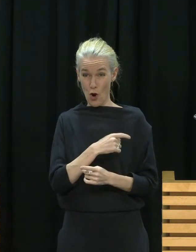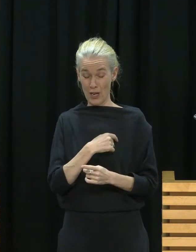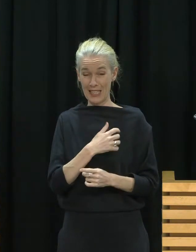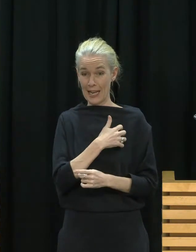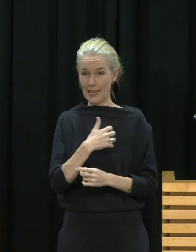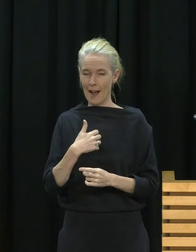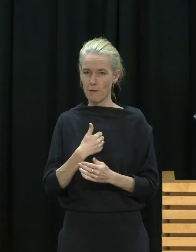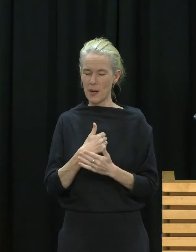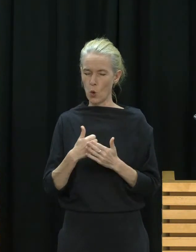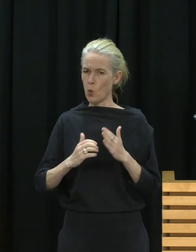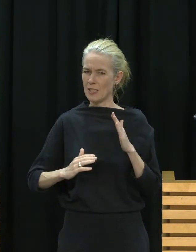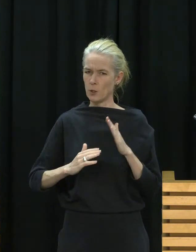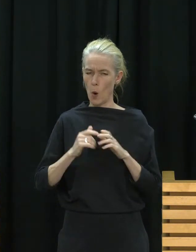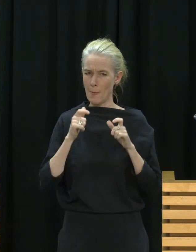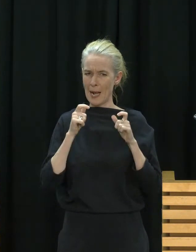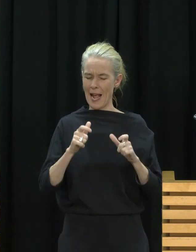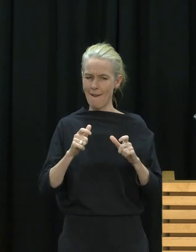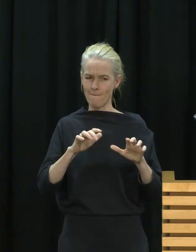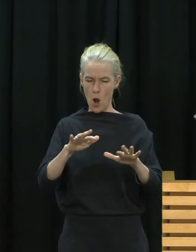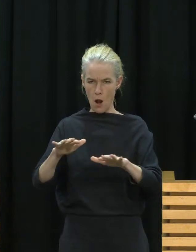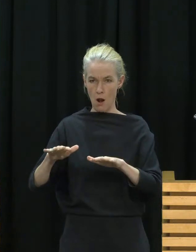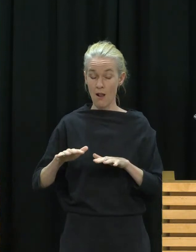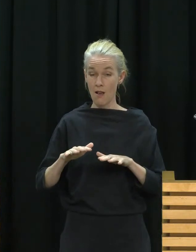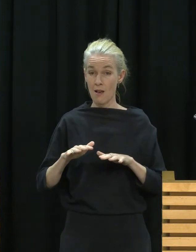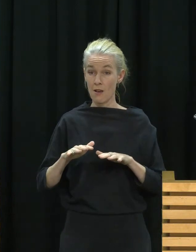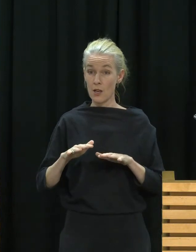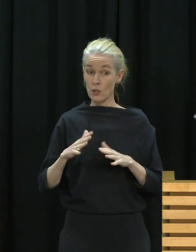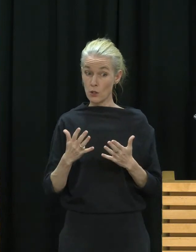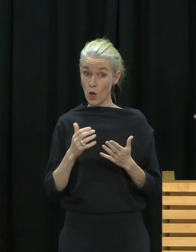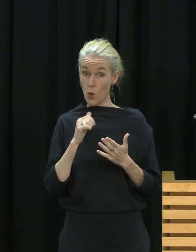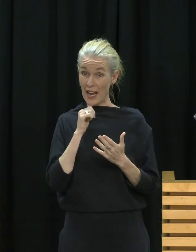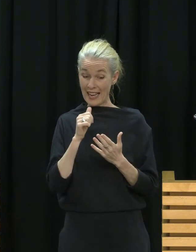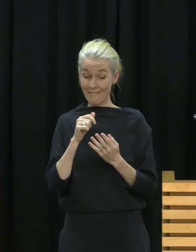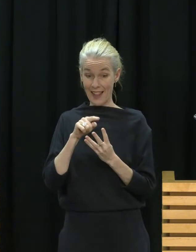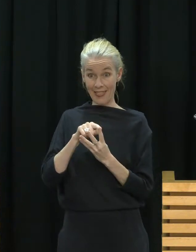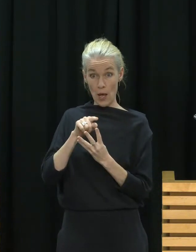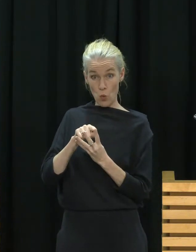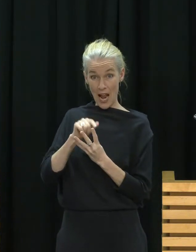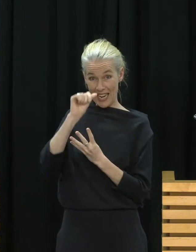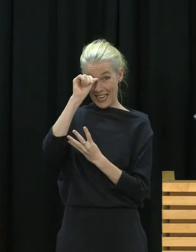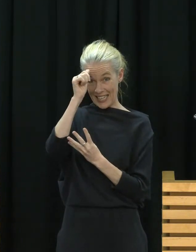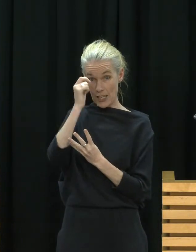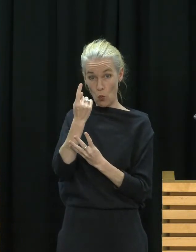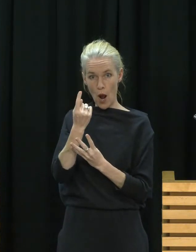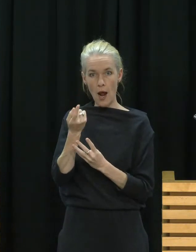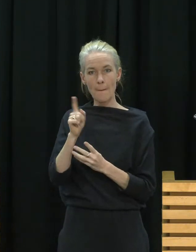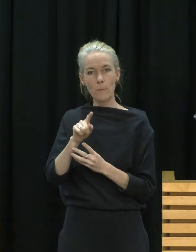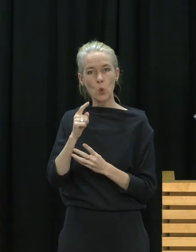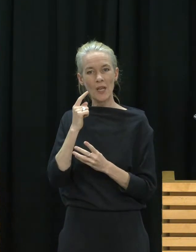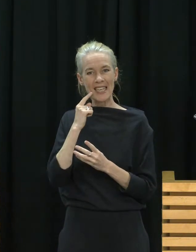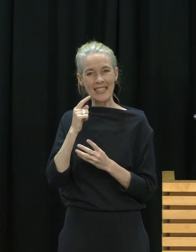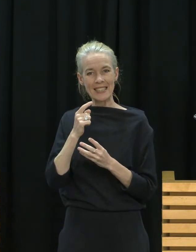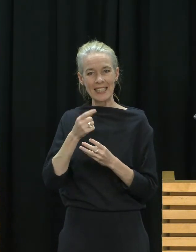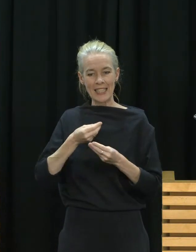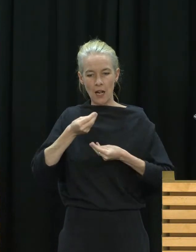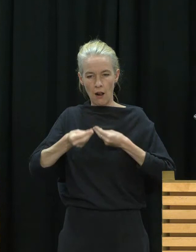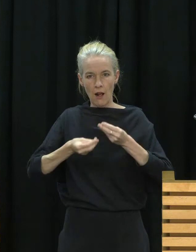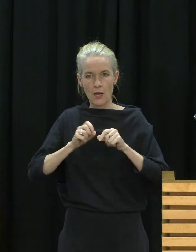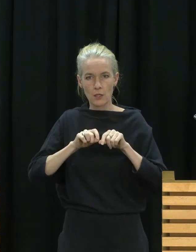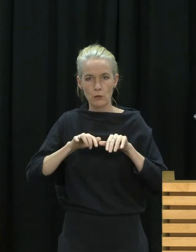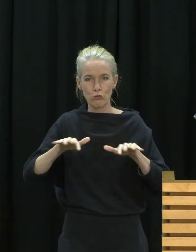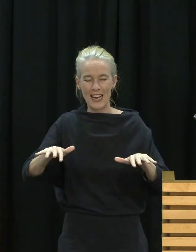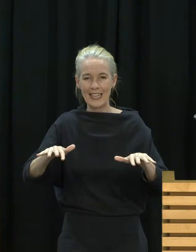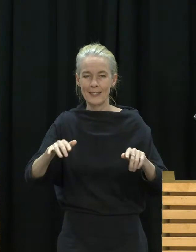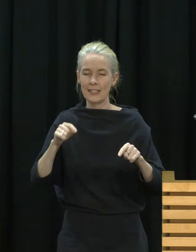for us. So I think that the more transmissible the variant, it certainly becomes more of an issue when you're dealing with community